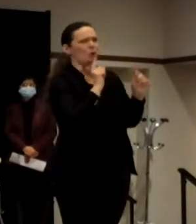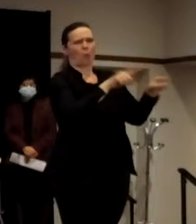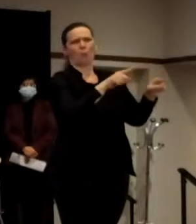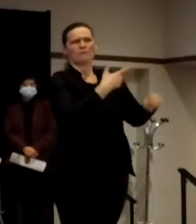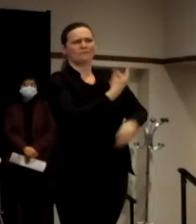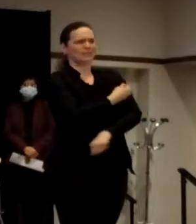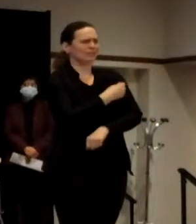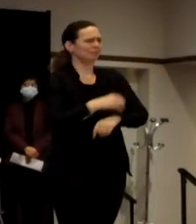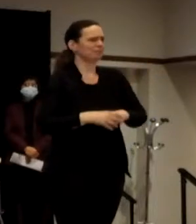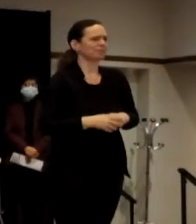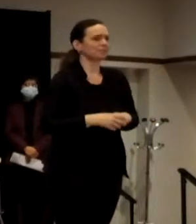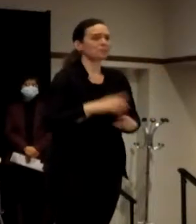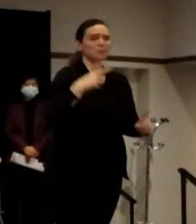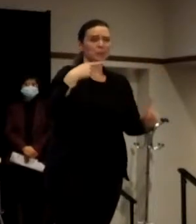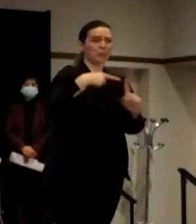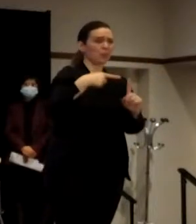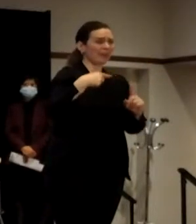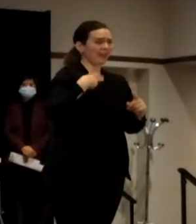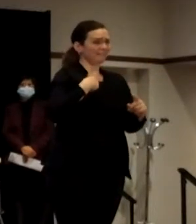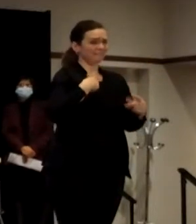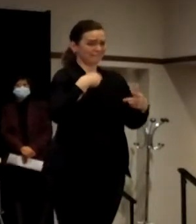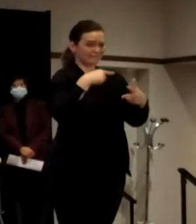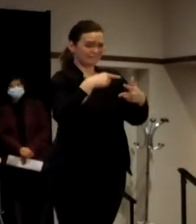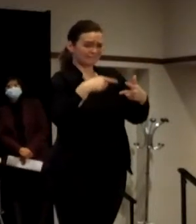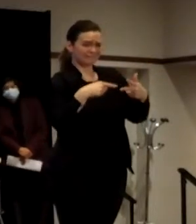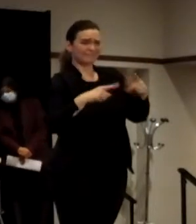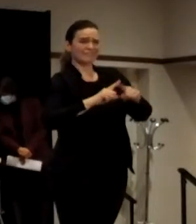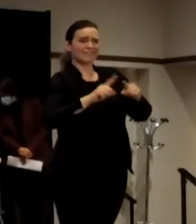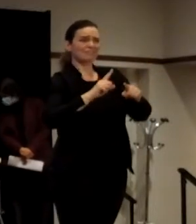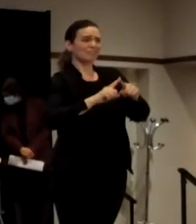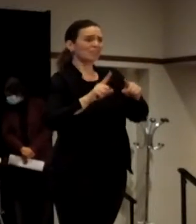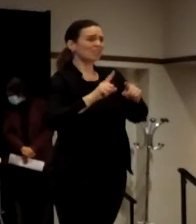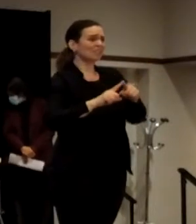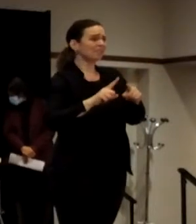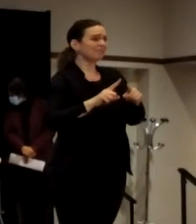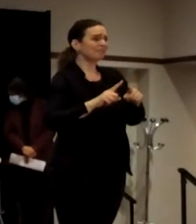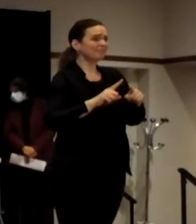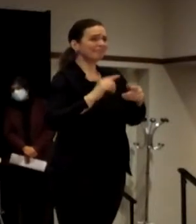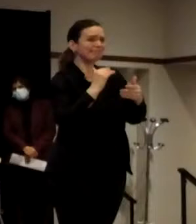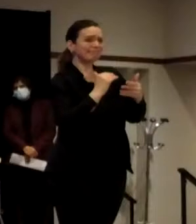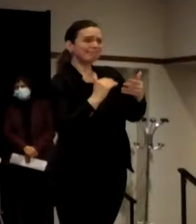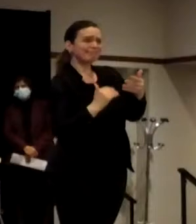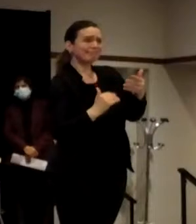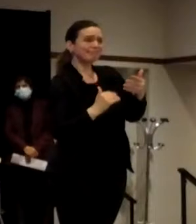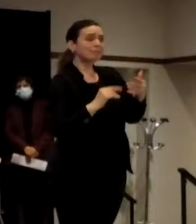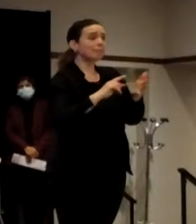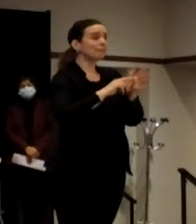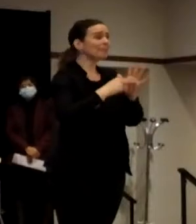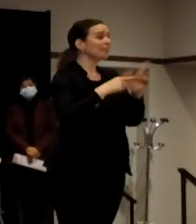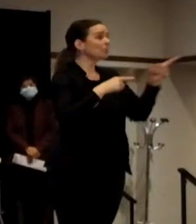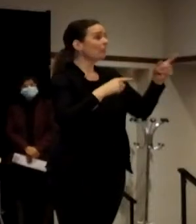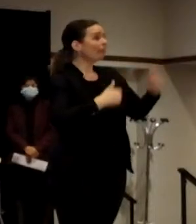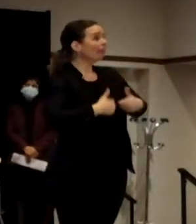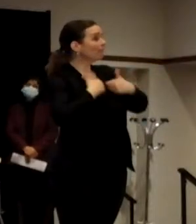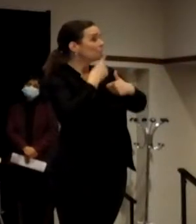point. But the good news is those students are kind of counted in our 360,000